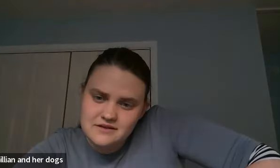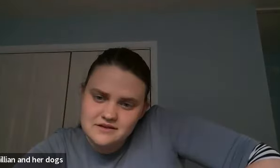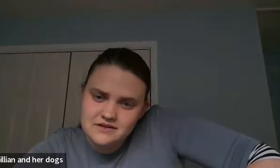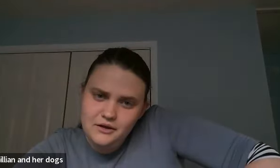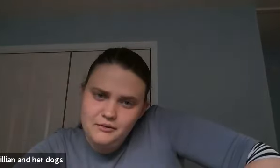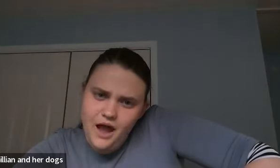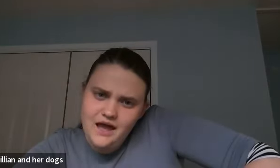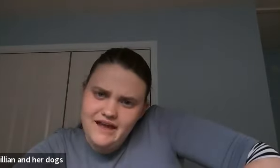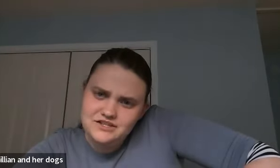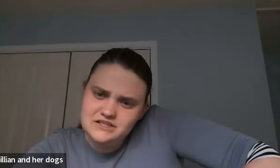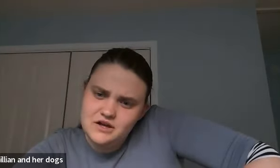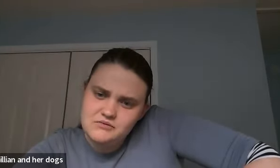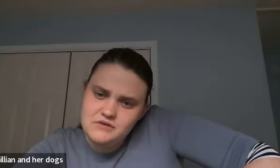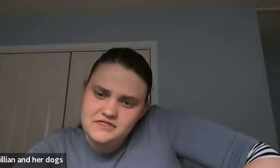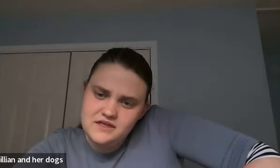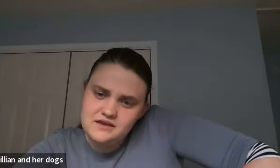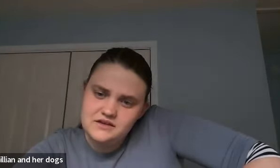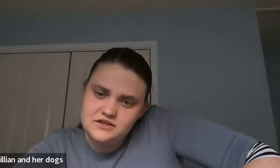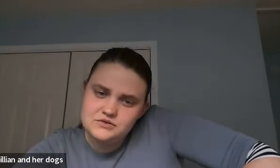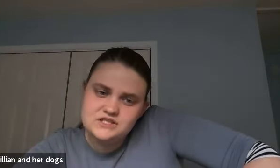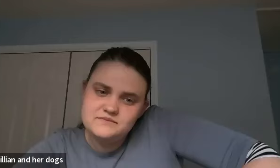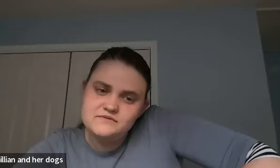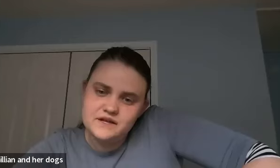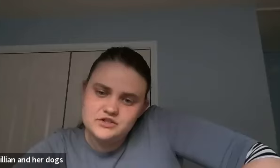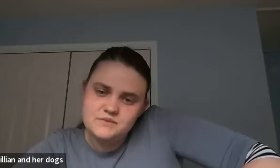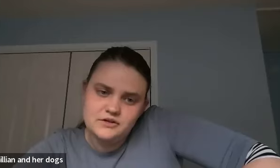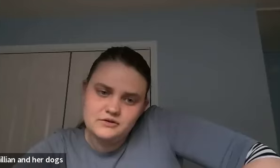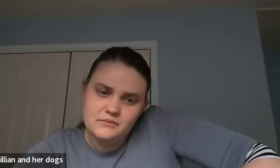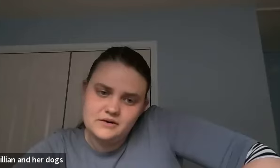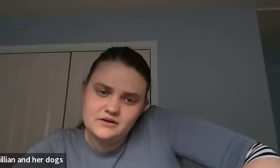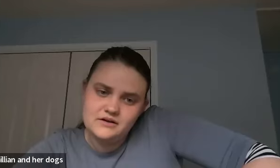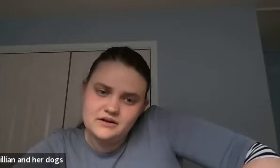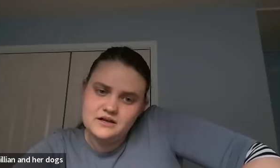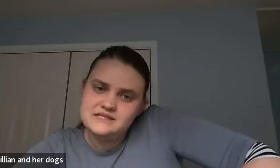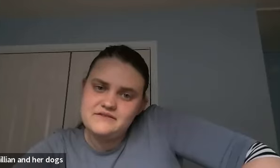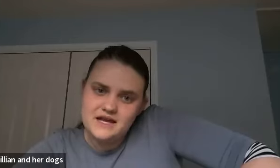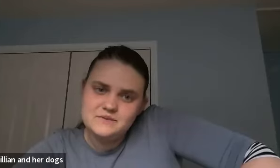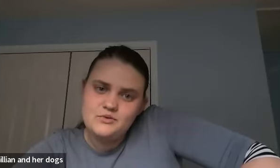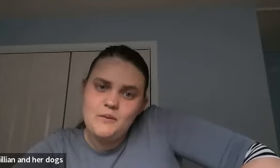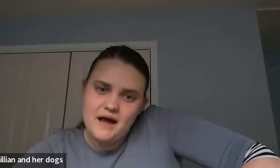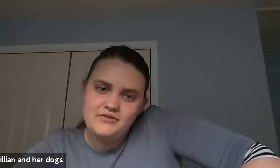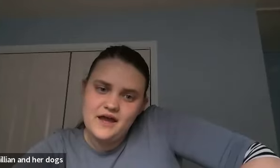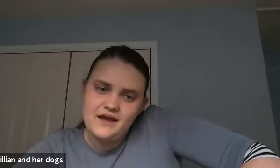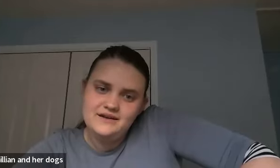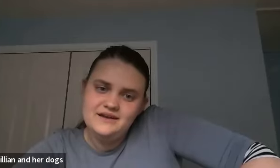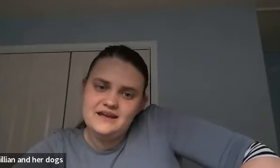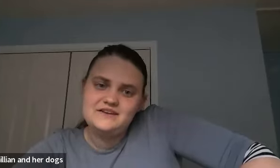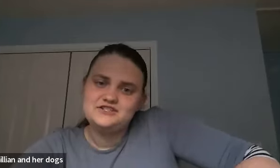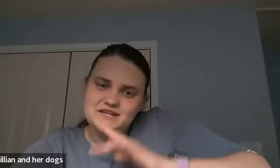you know, I actually don't. I think you just would finger spell cucumber, because I've asked people about that, and they're just, yeah,